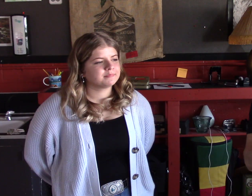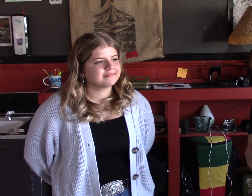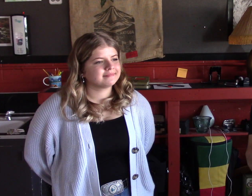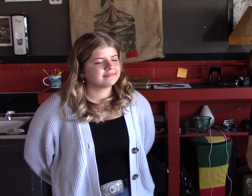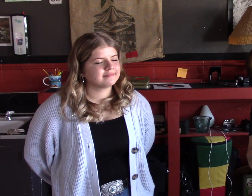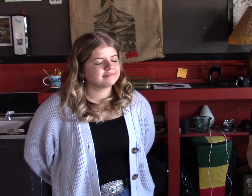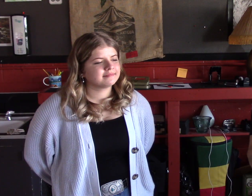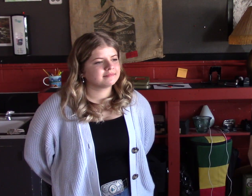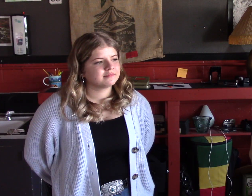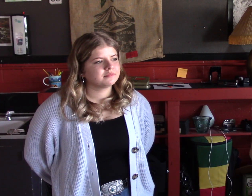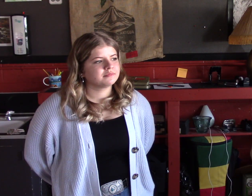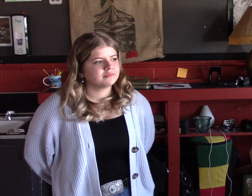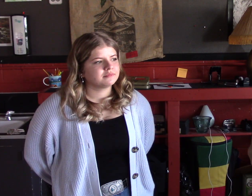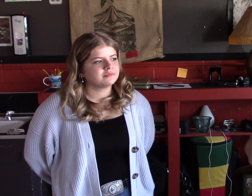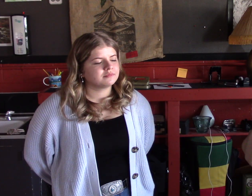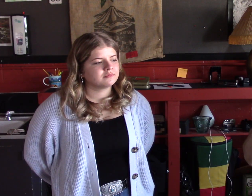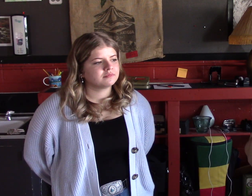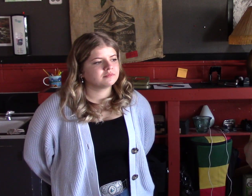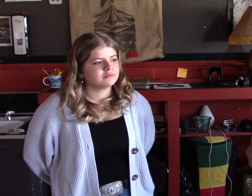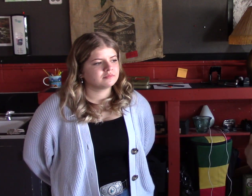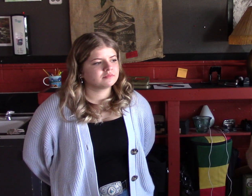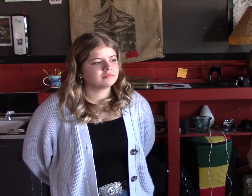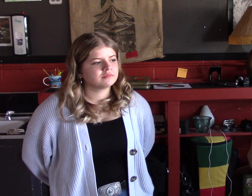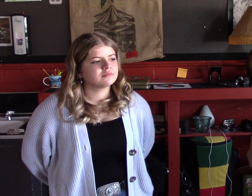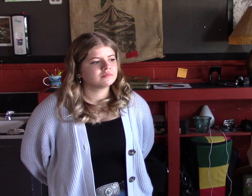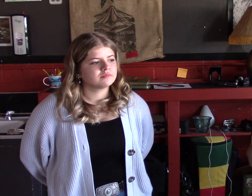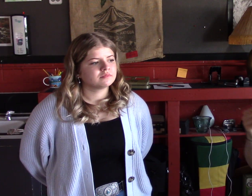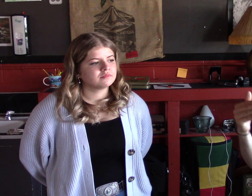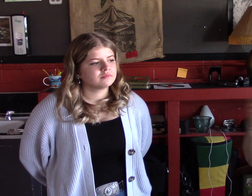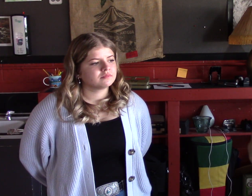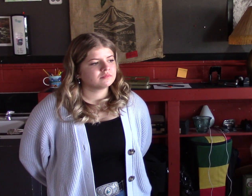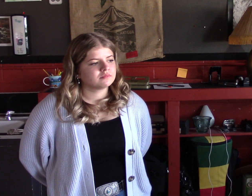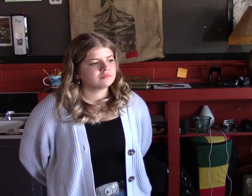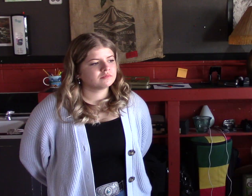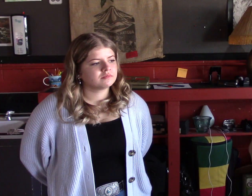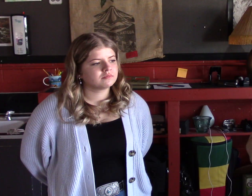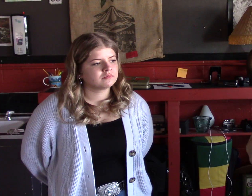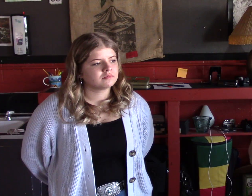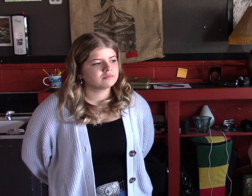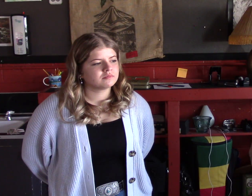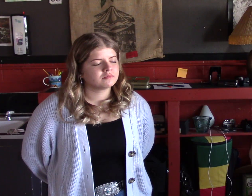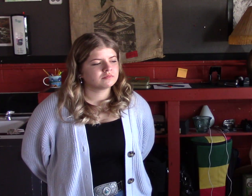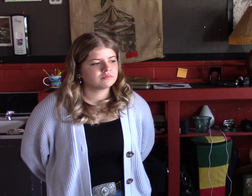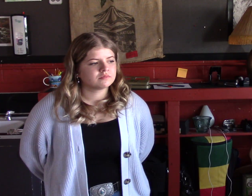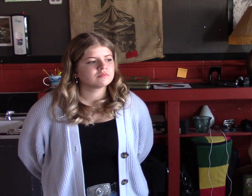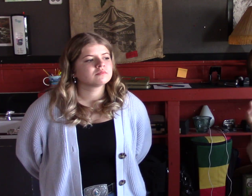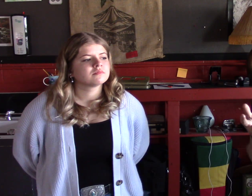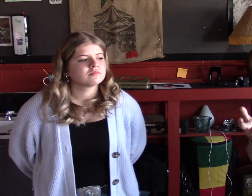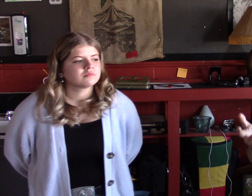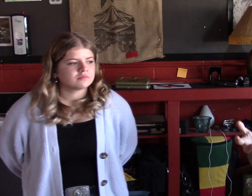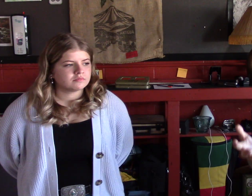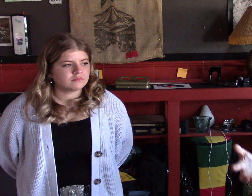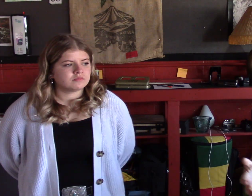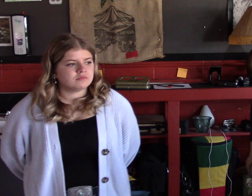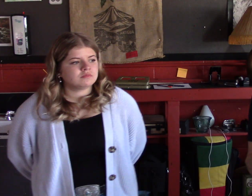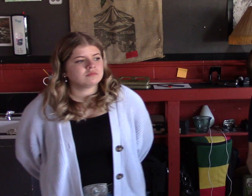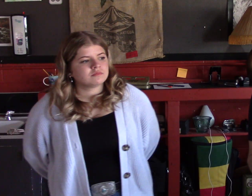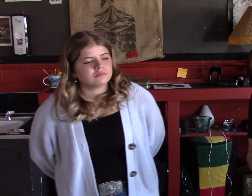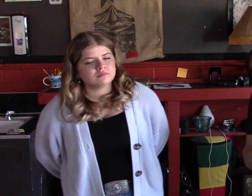to 85% of our language is nonverbal. So if we can shortcut the verbal confusion, especially with EAL students, well, we're